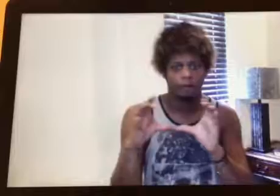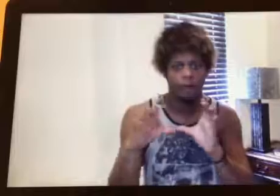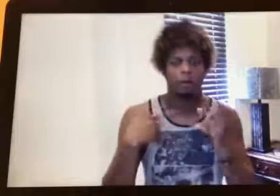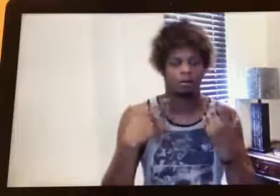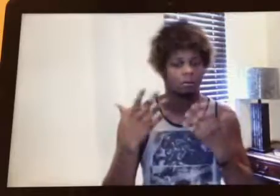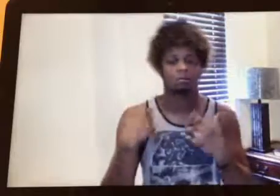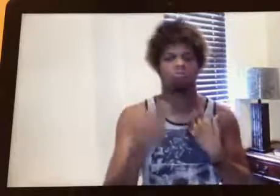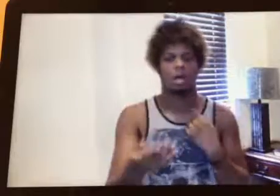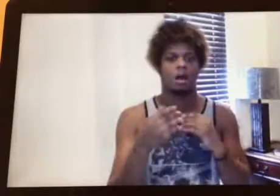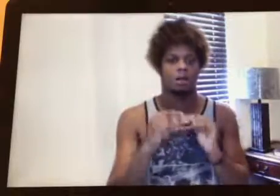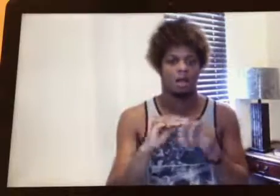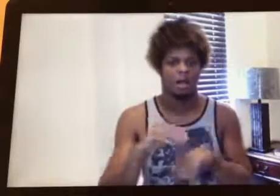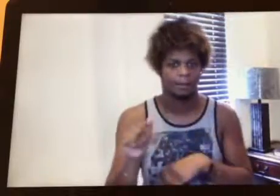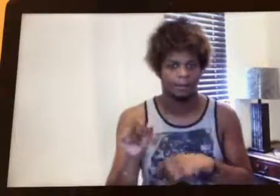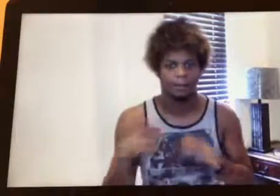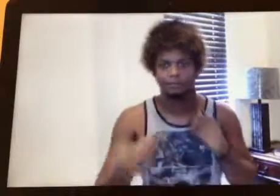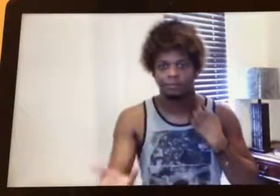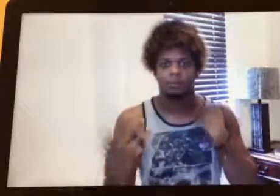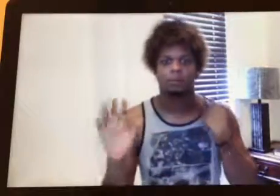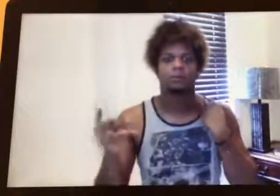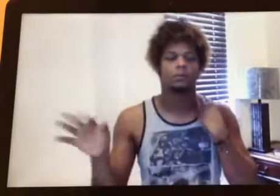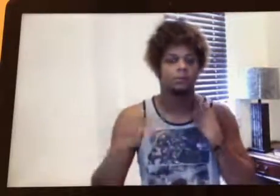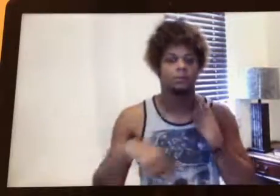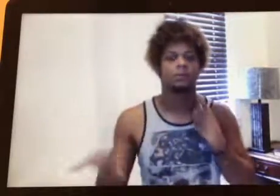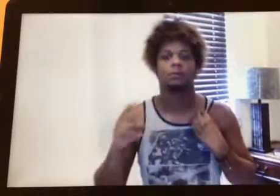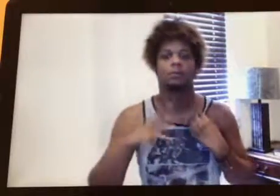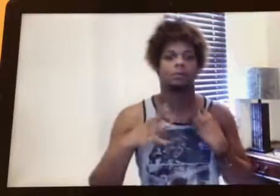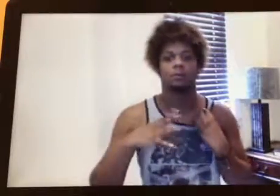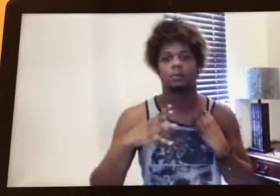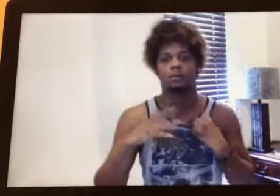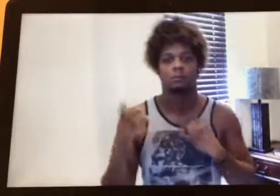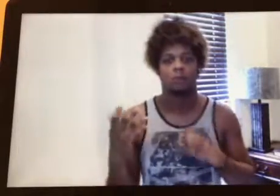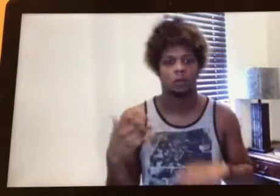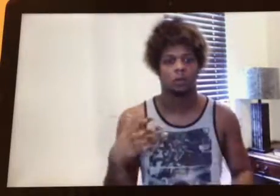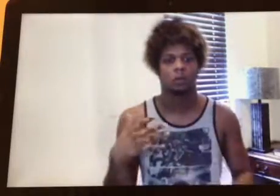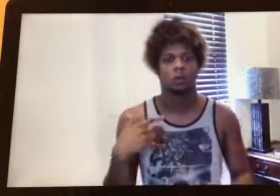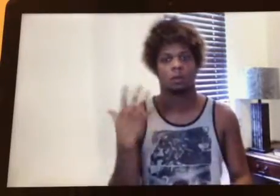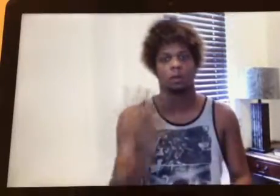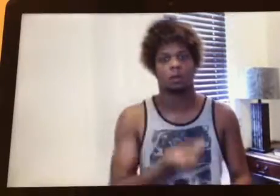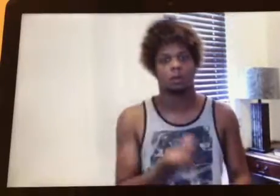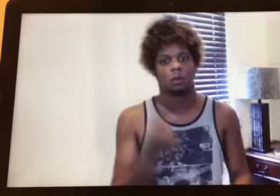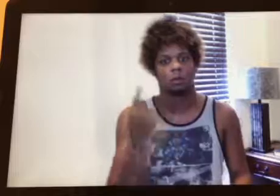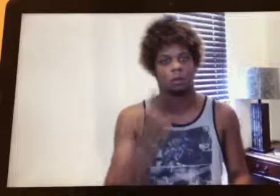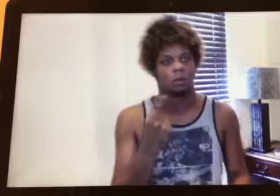interpreter that'll show up and actually know sign language and can actually interpret for me.